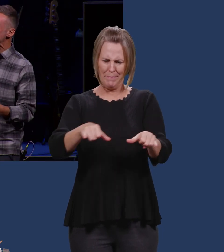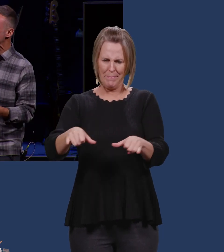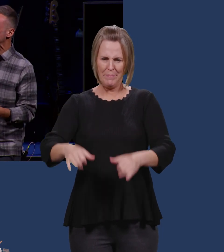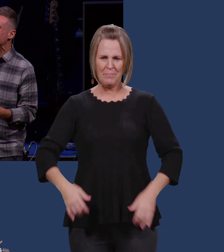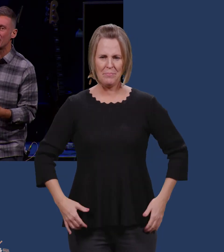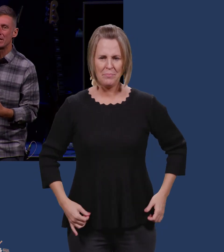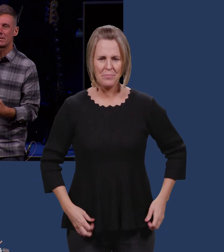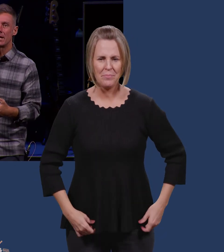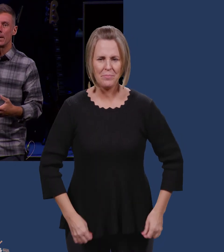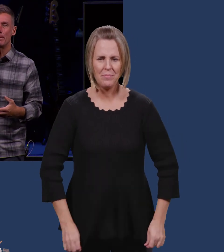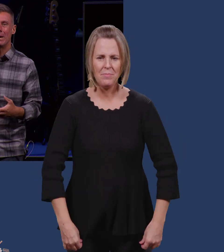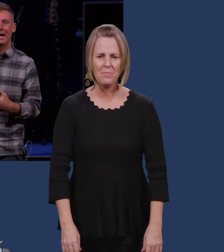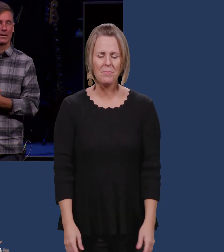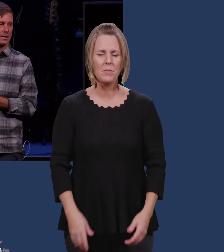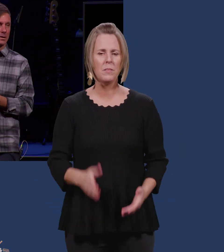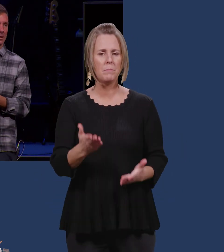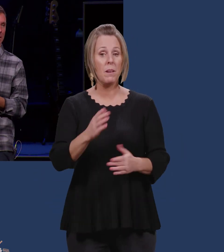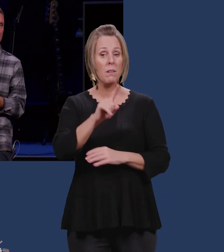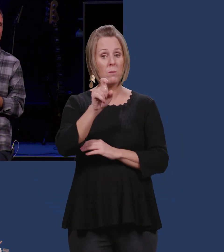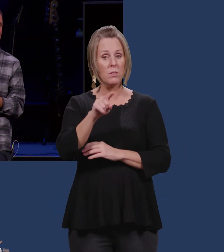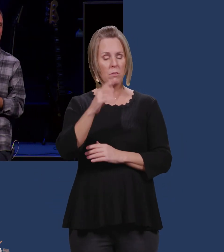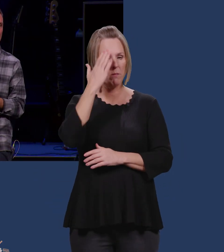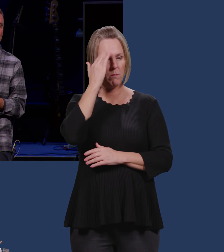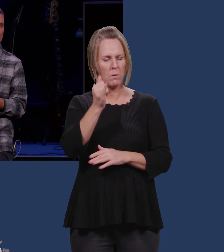Why does any of this matter?